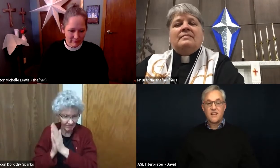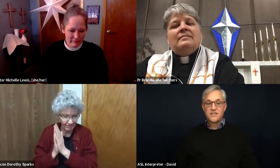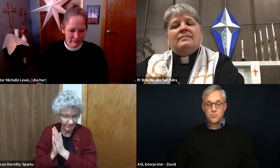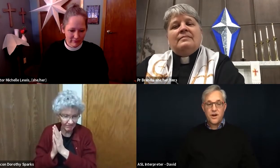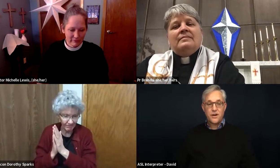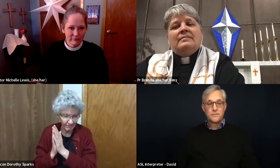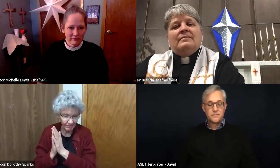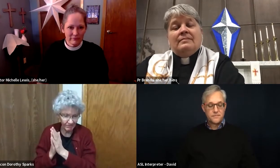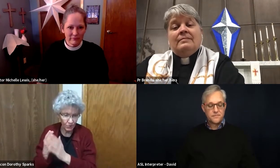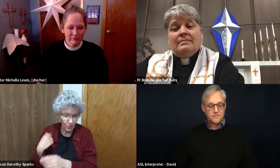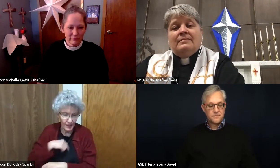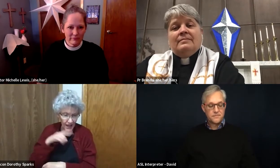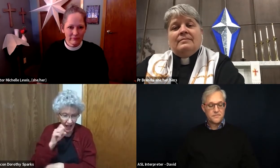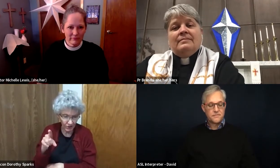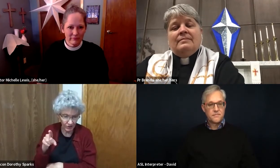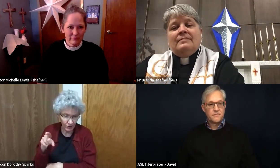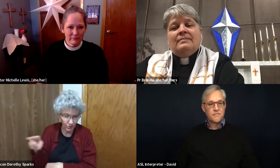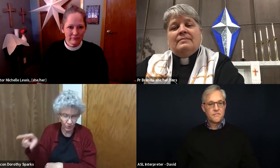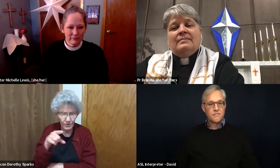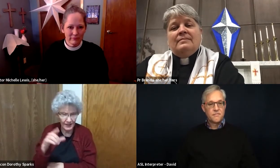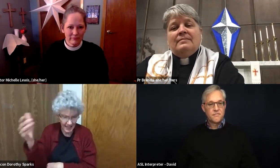and lots of prayer.